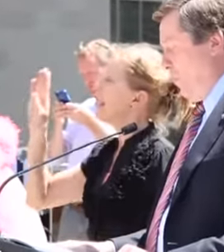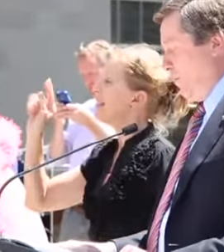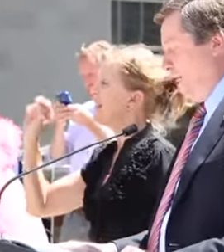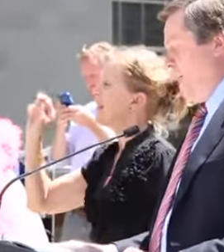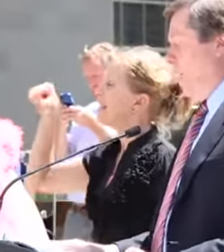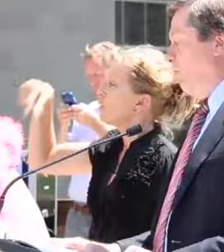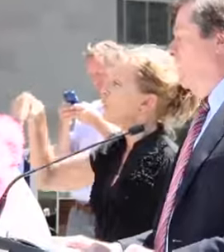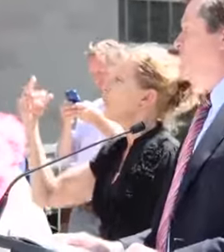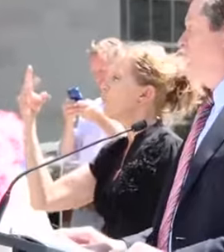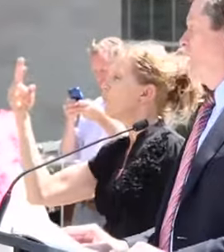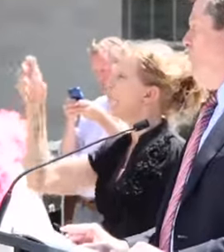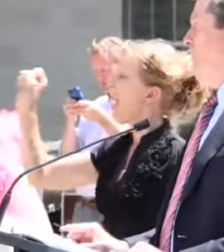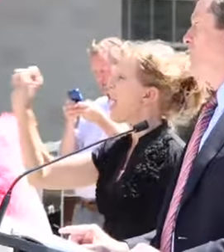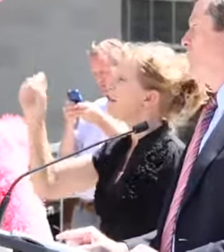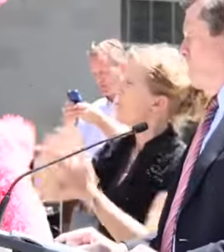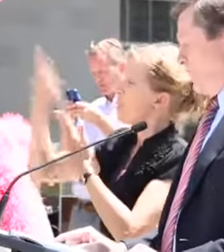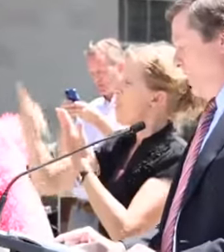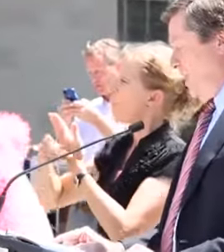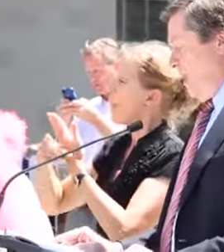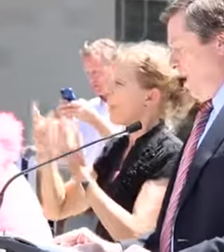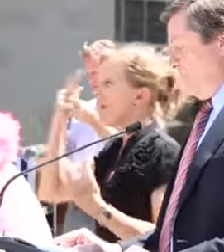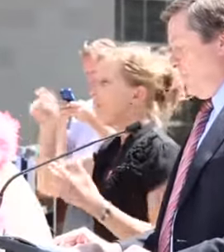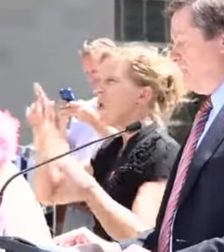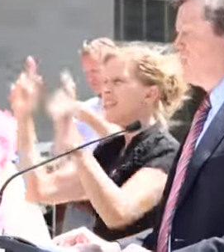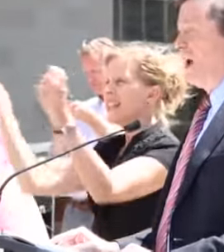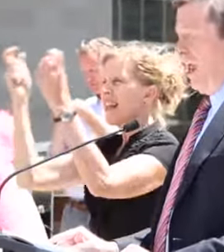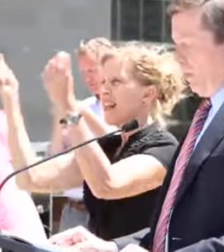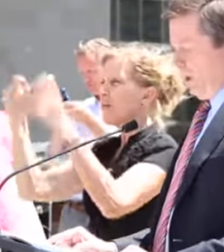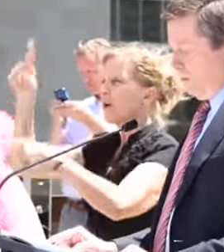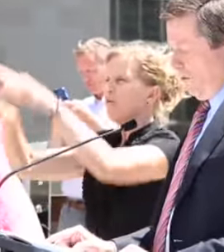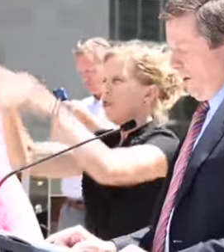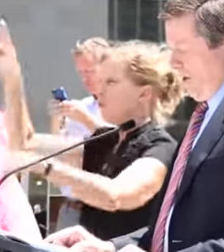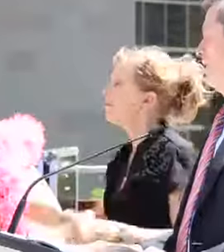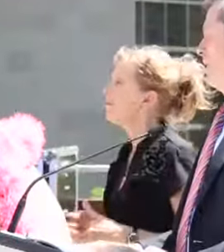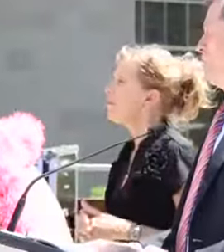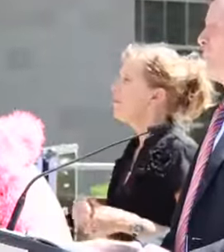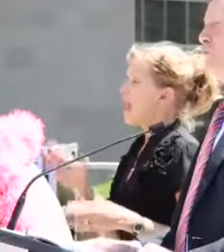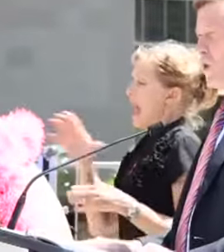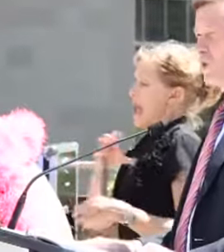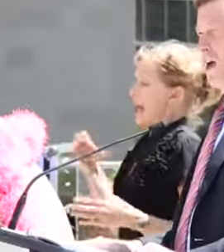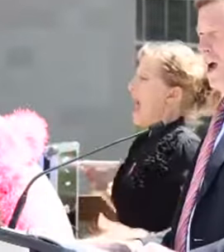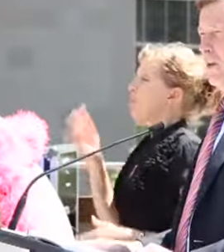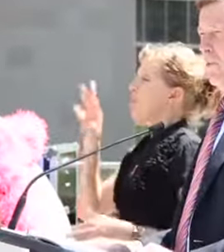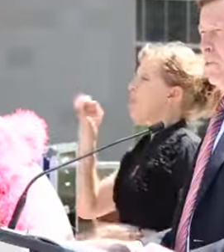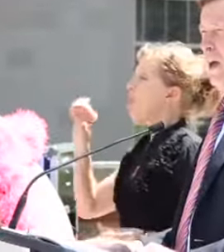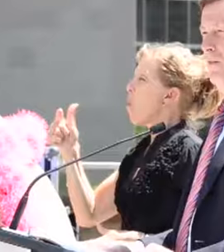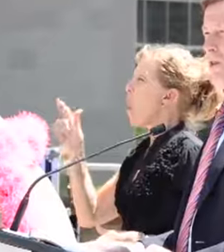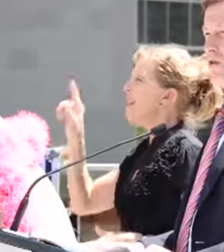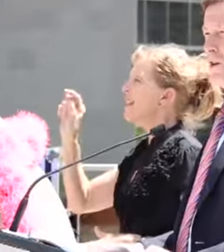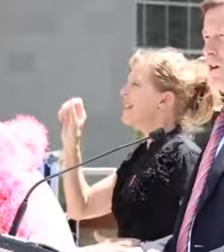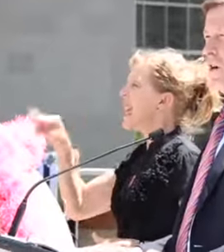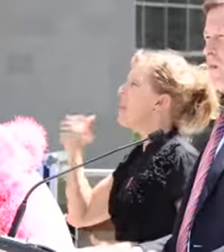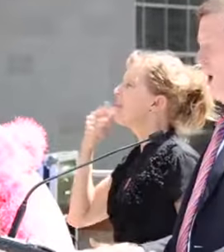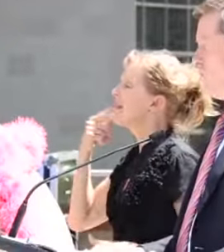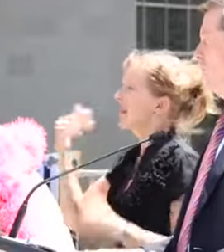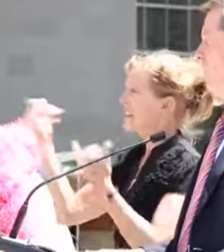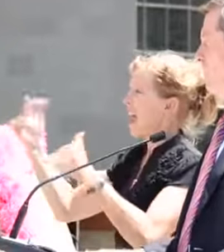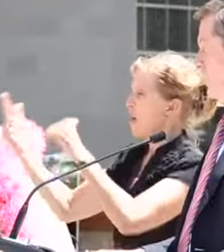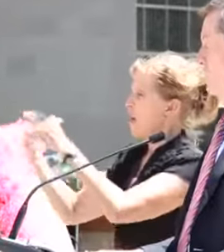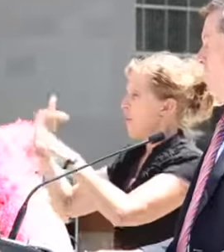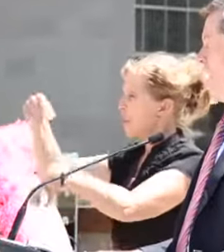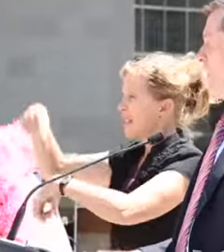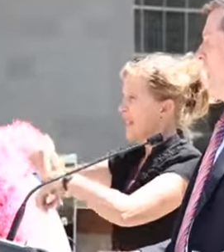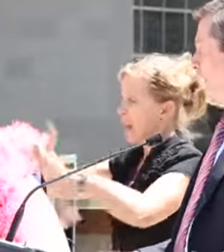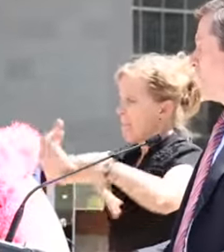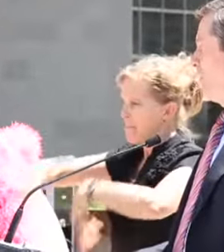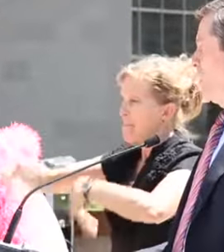LGBTQ2S programming meant to celebrate the diversity of this dynamic community. For the first time, we will have this year marching in